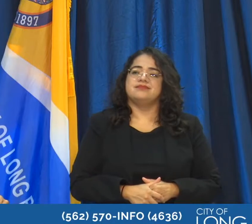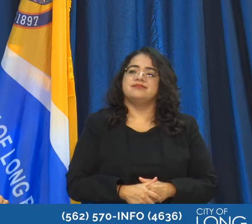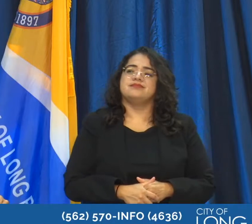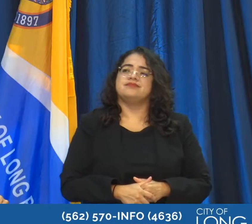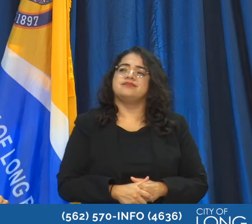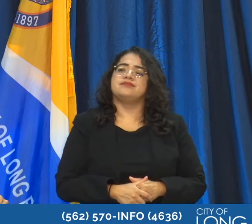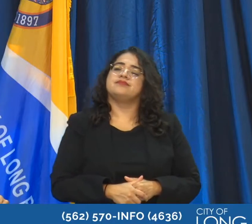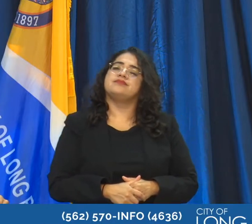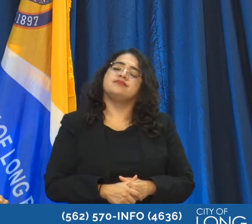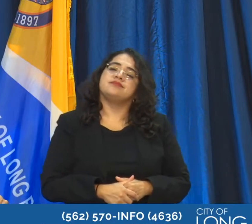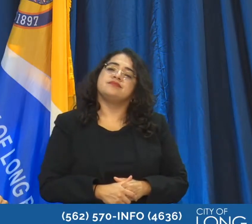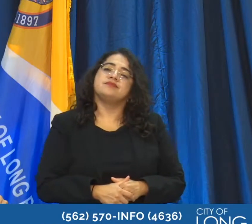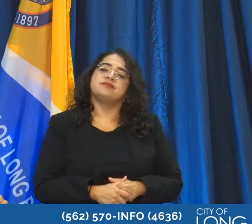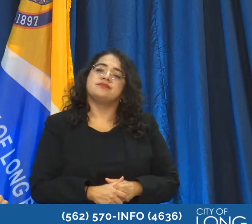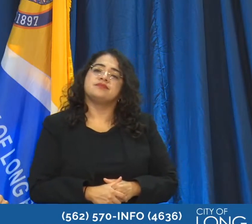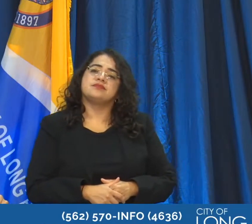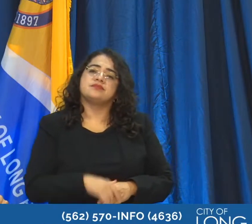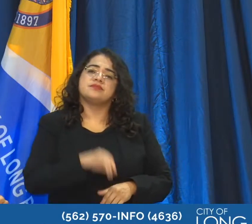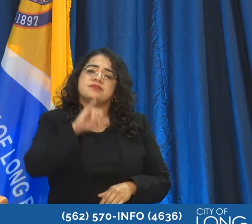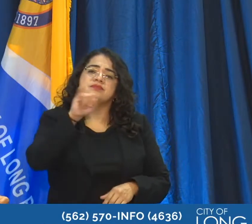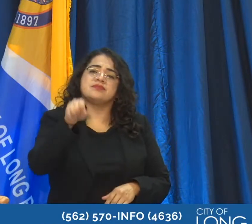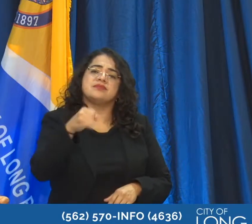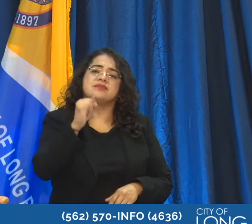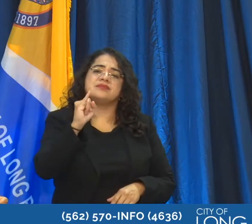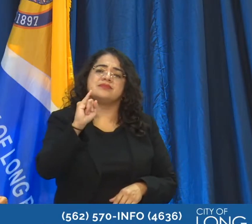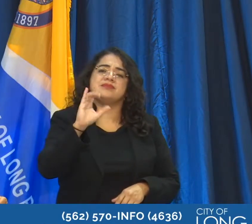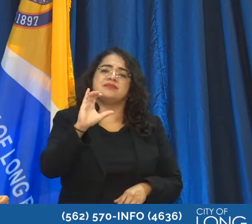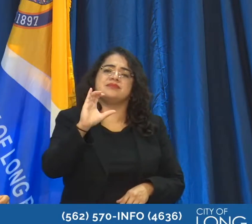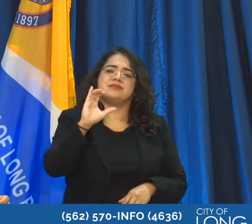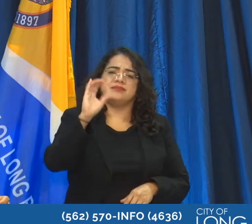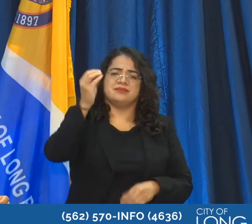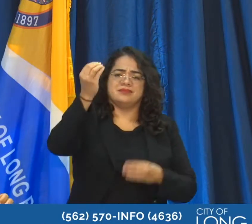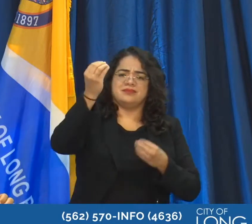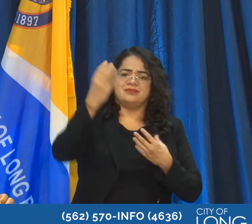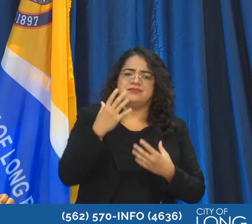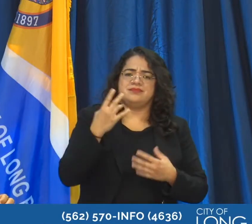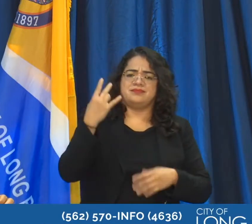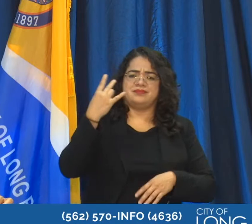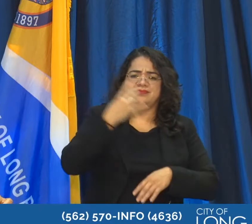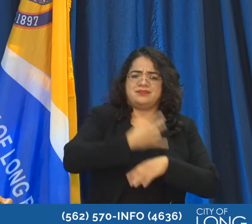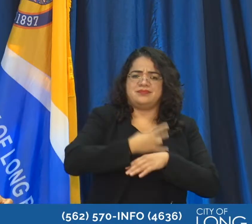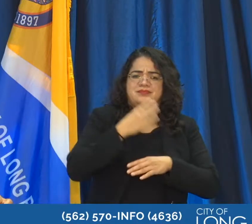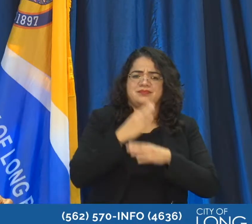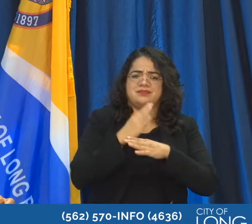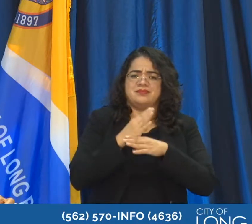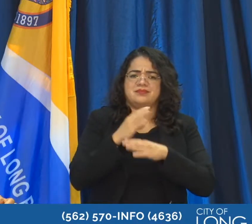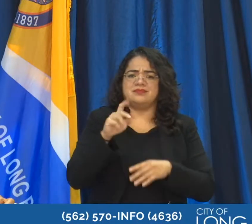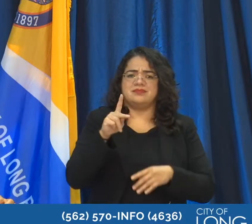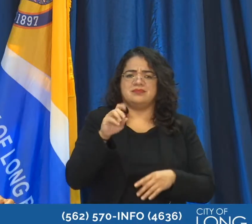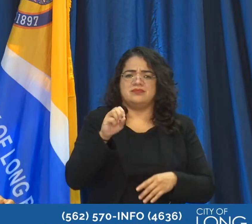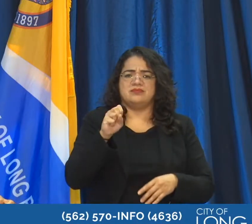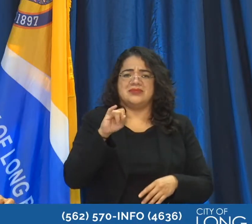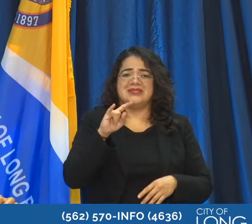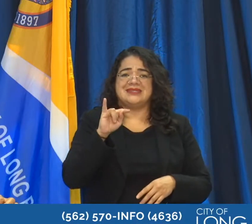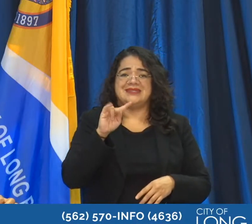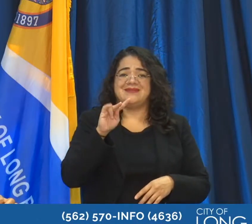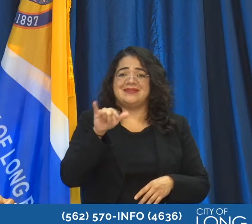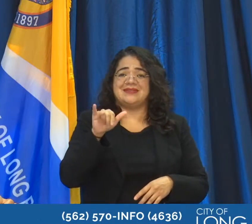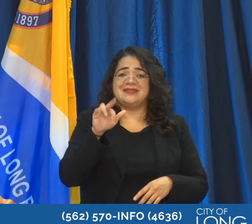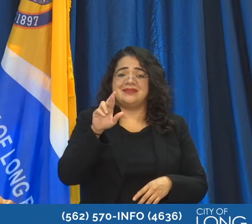We heard today from the JIC that Long Beach's 7-day average positivity rate is